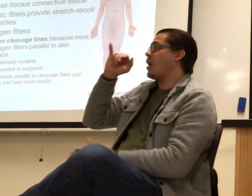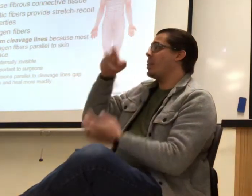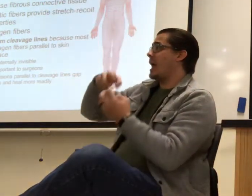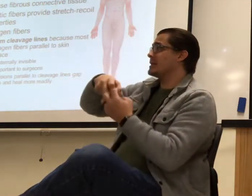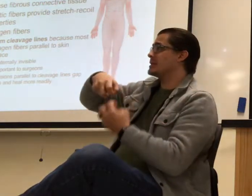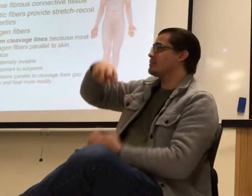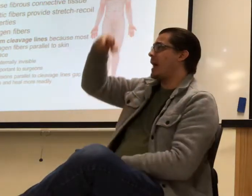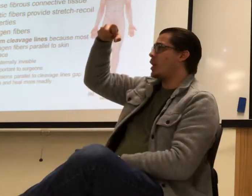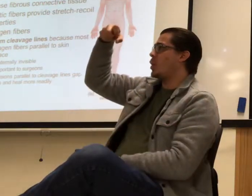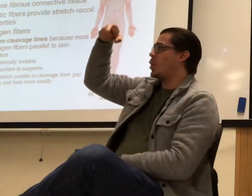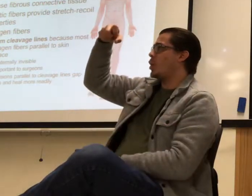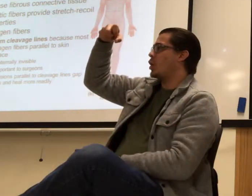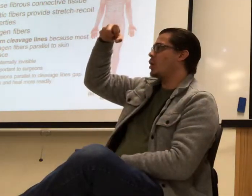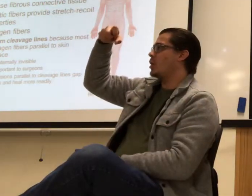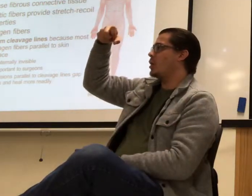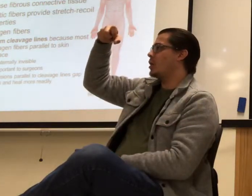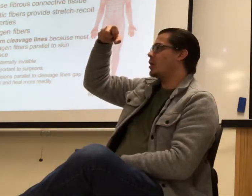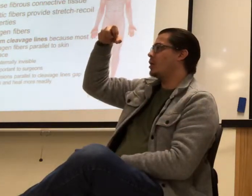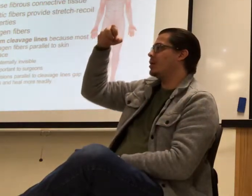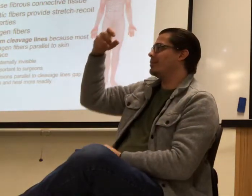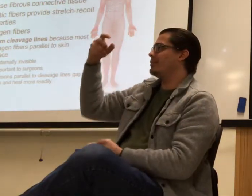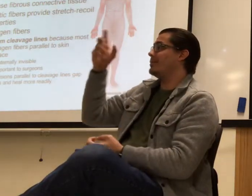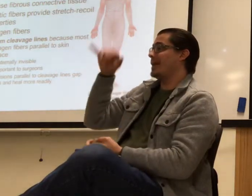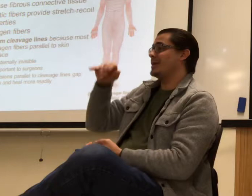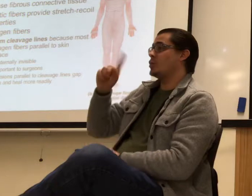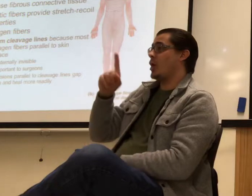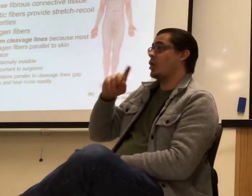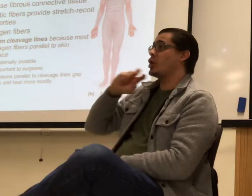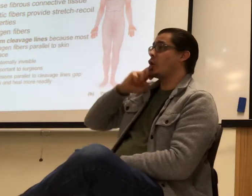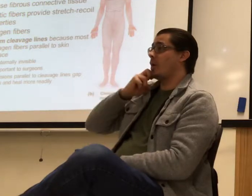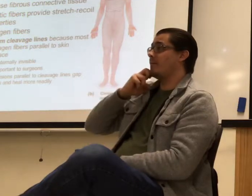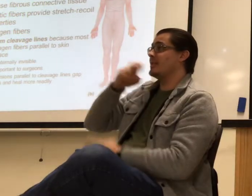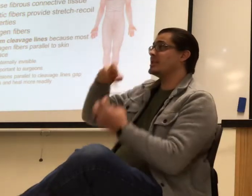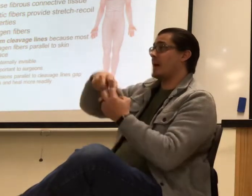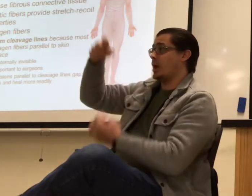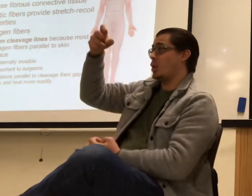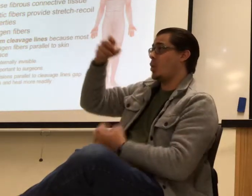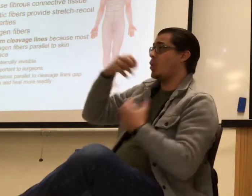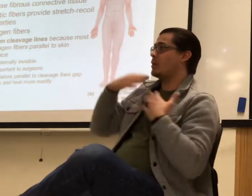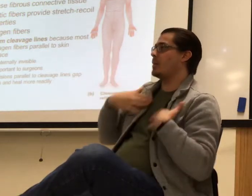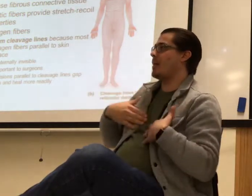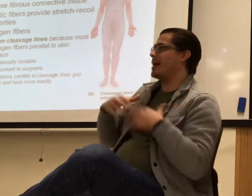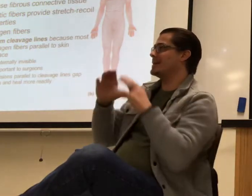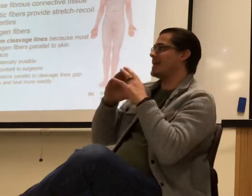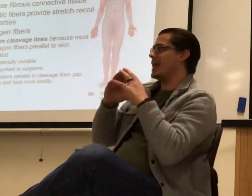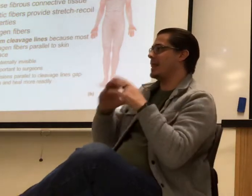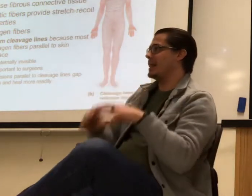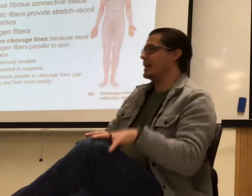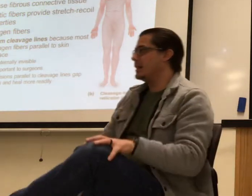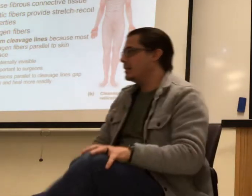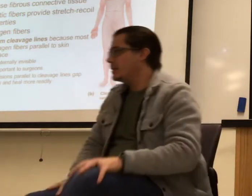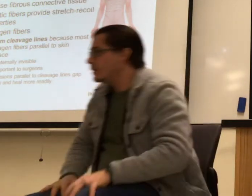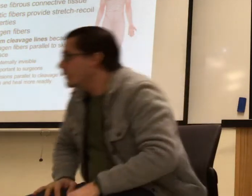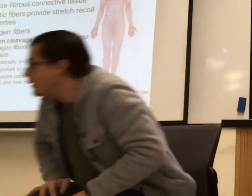cord injury patients. That's where the nerves are. The nerves, the body cell.